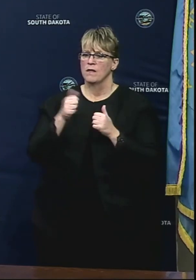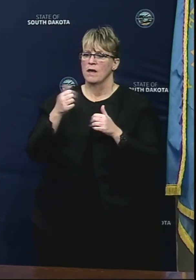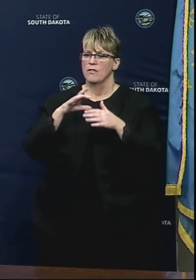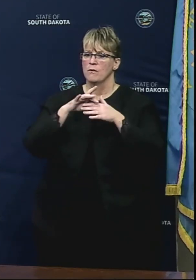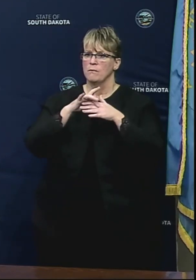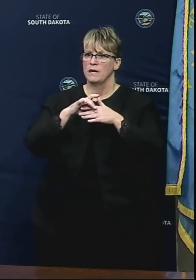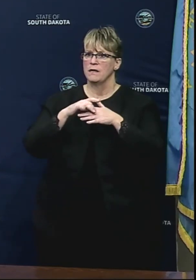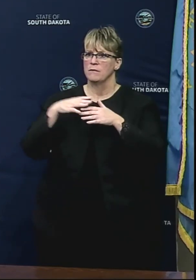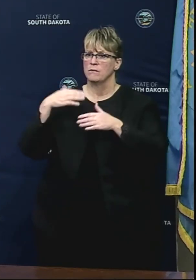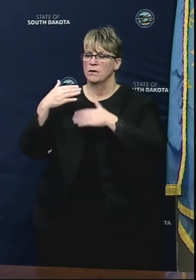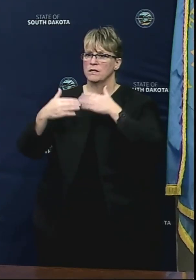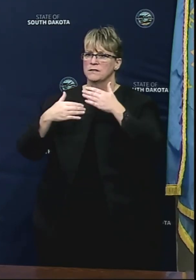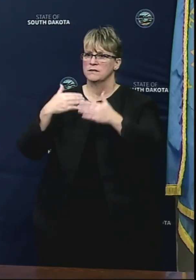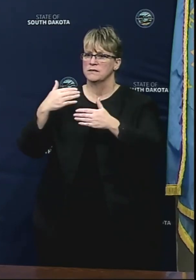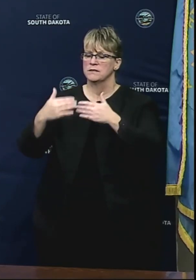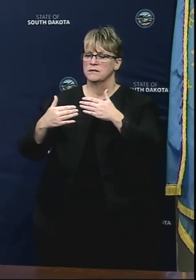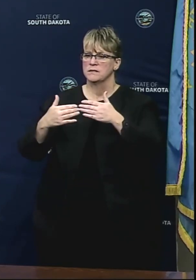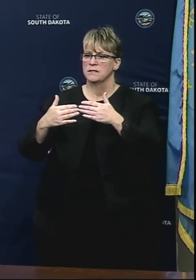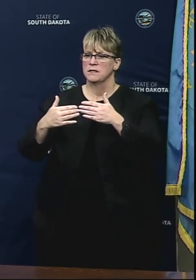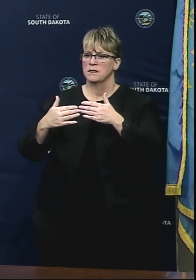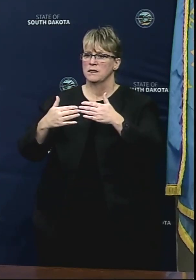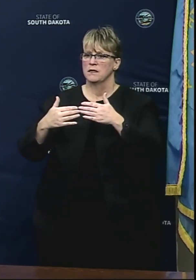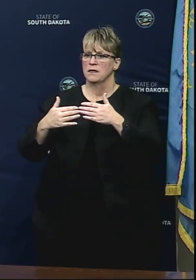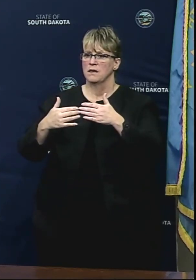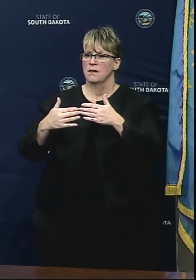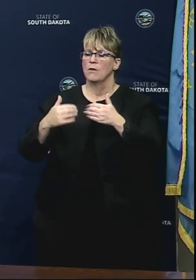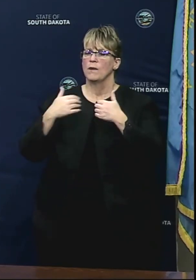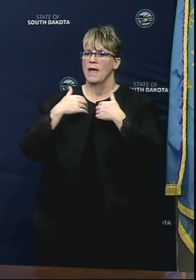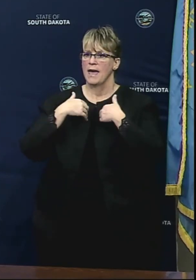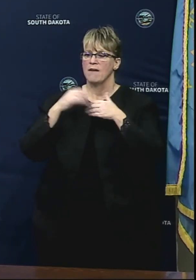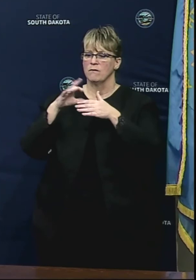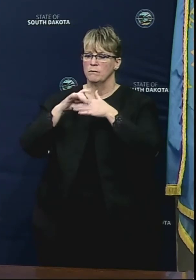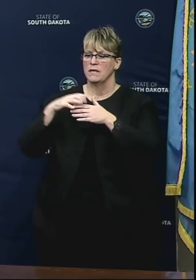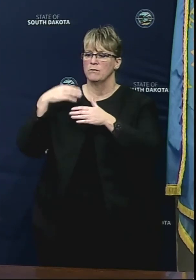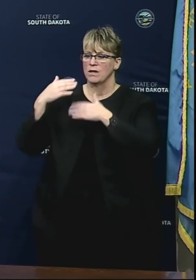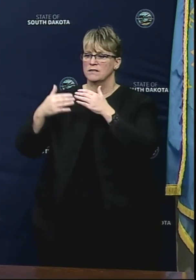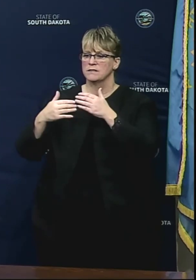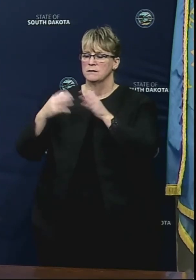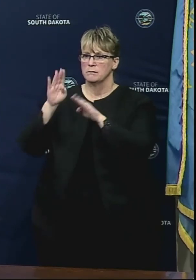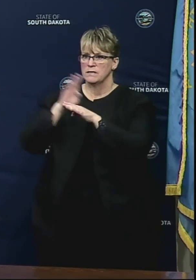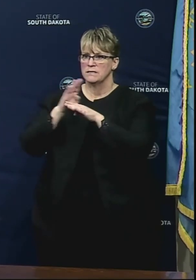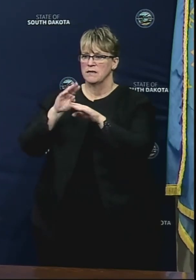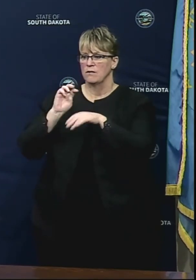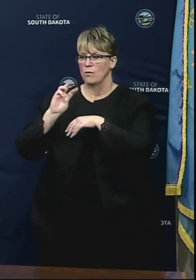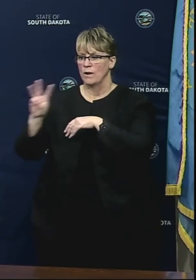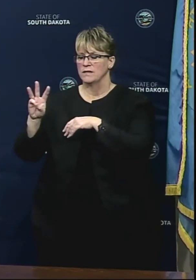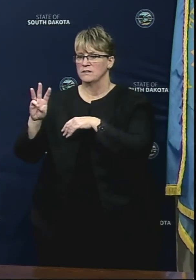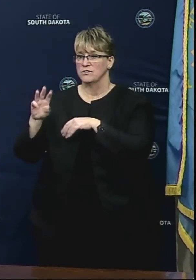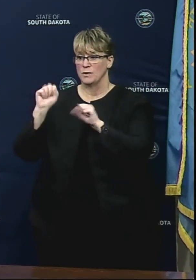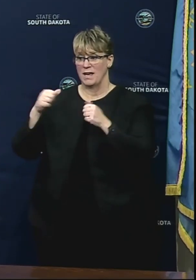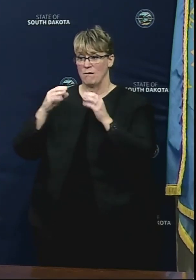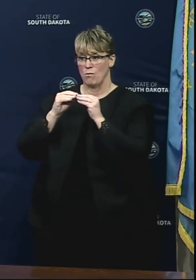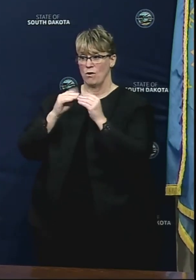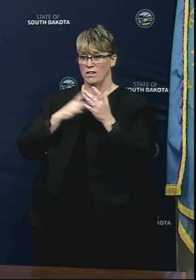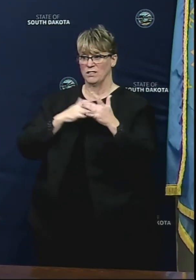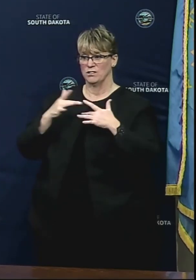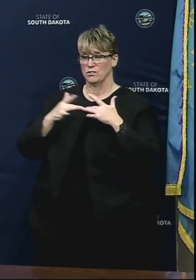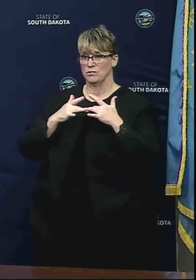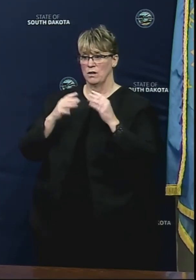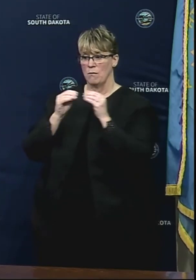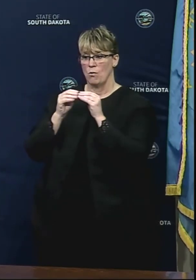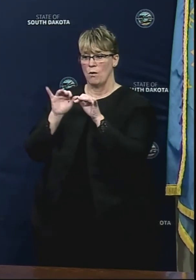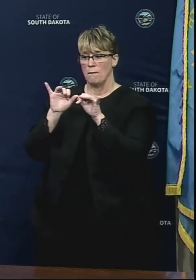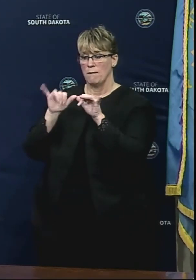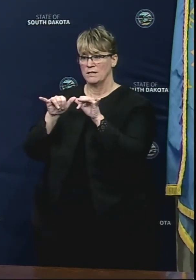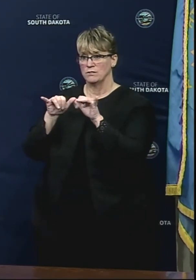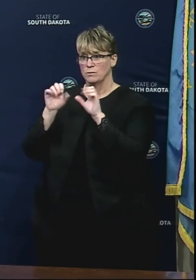the state, as we have Wall Meat here in the west side of the state, should there be other concerns from them, maybe more measures